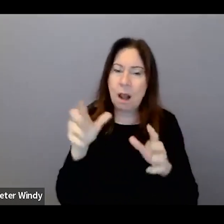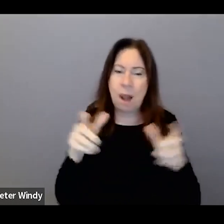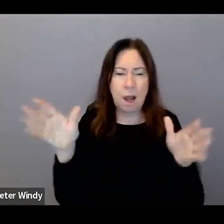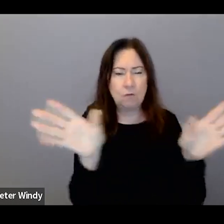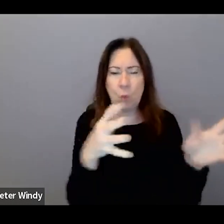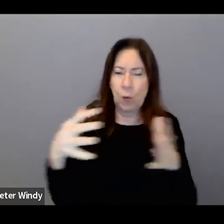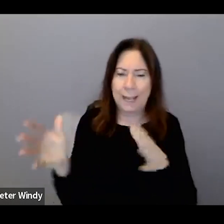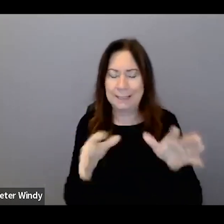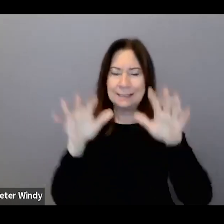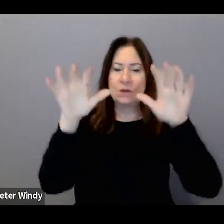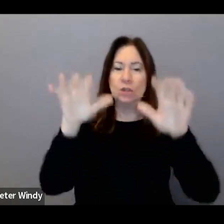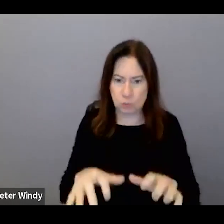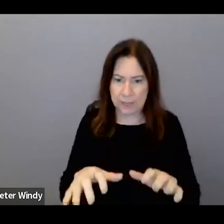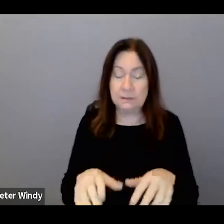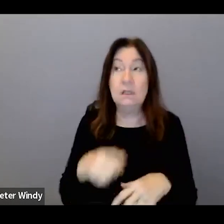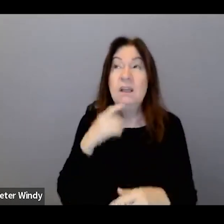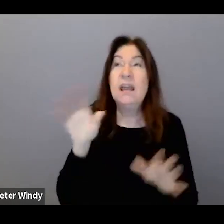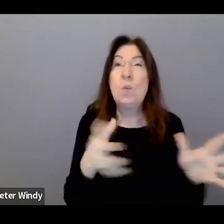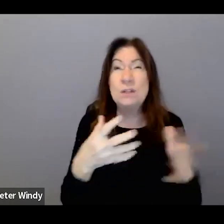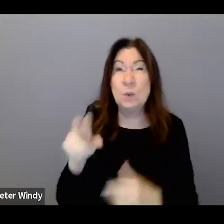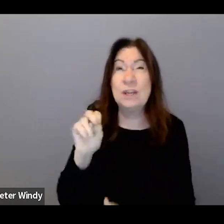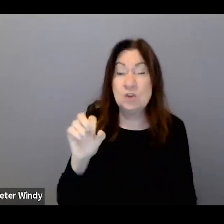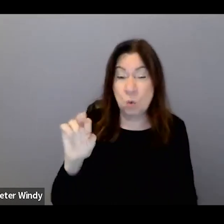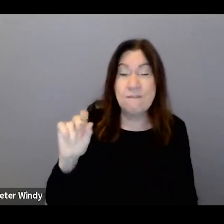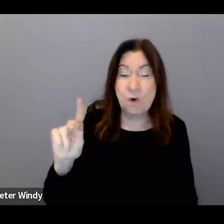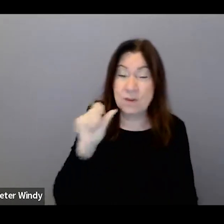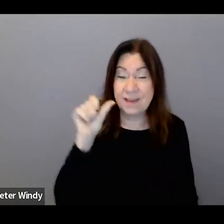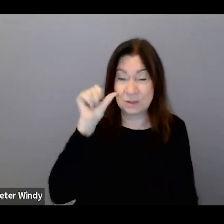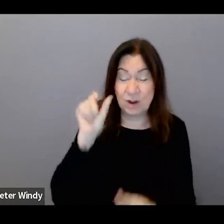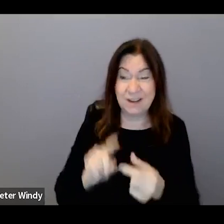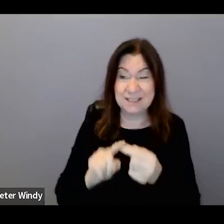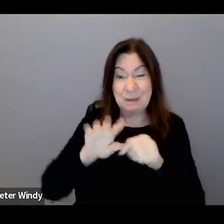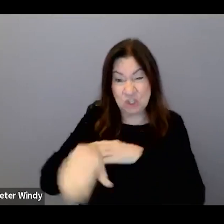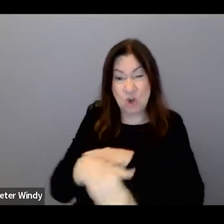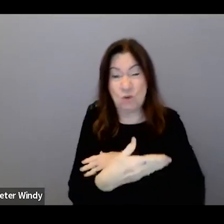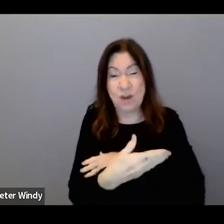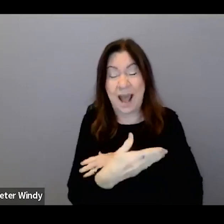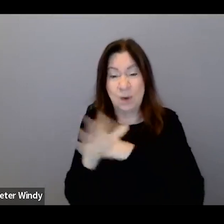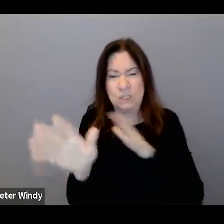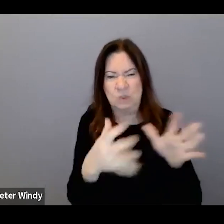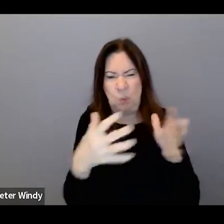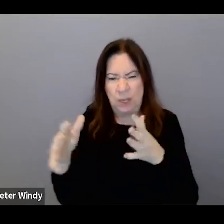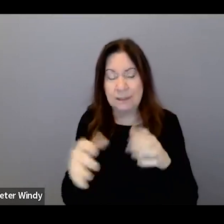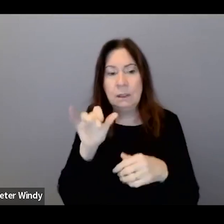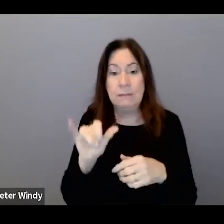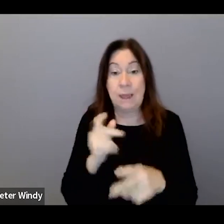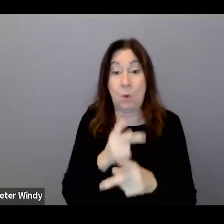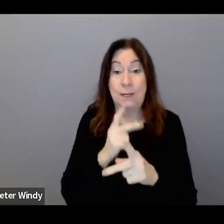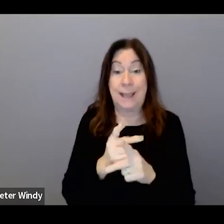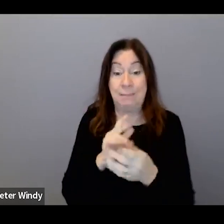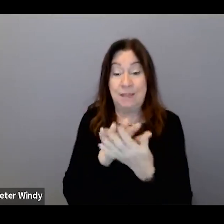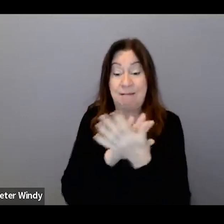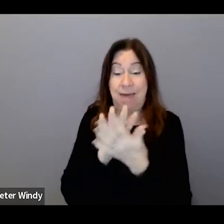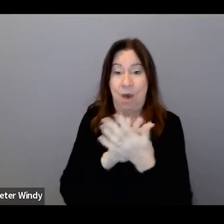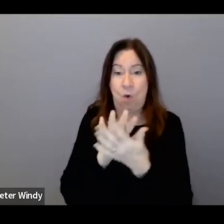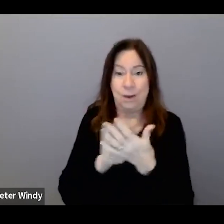it. Now, it was windy out at North Fork yesterday and especially overnight. And so that's probably what kicked that turbidity up